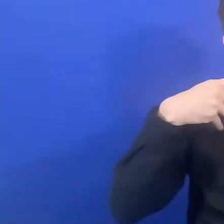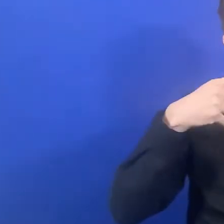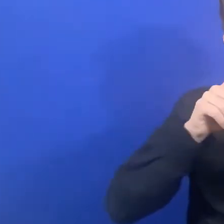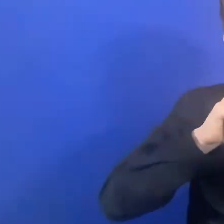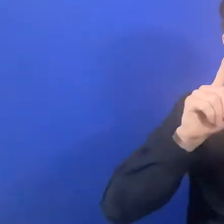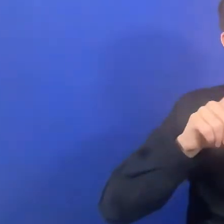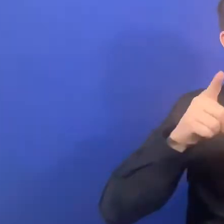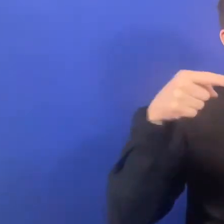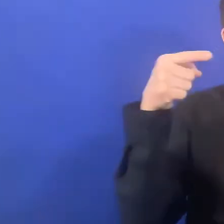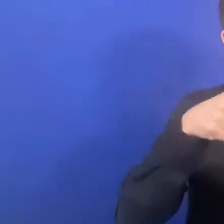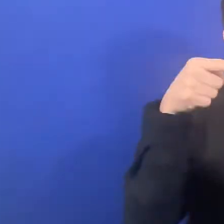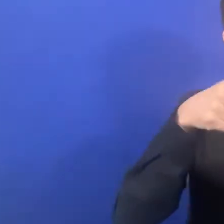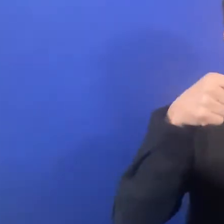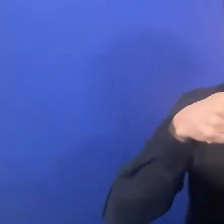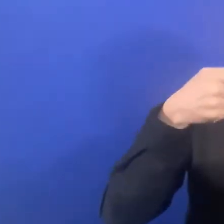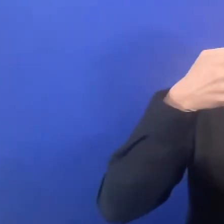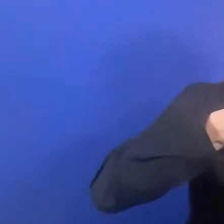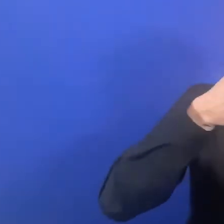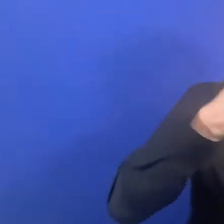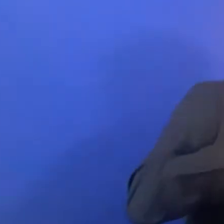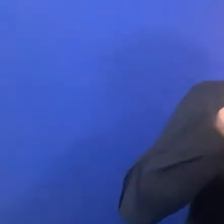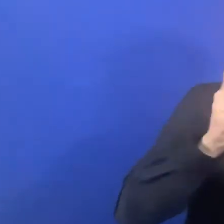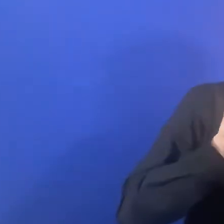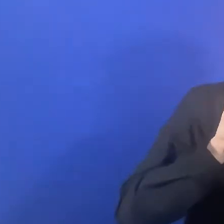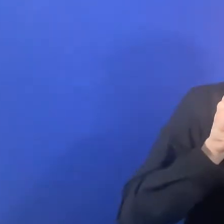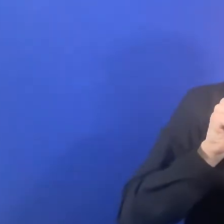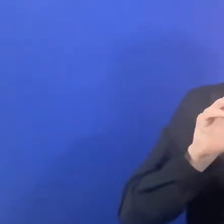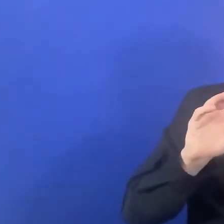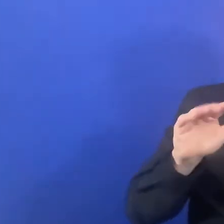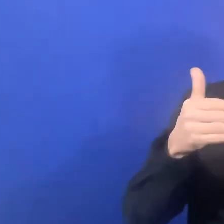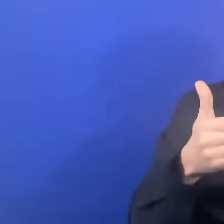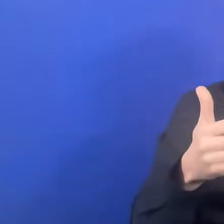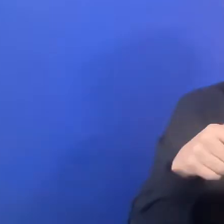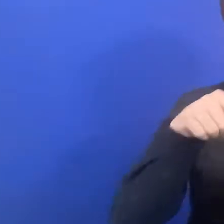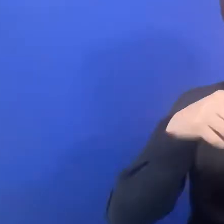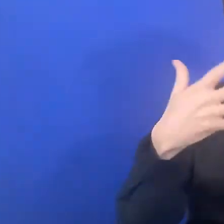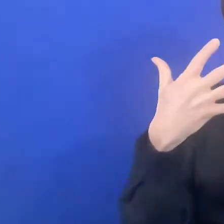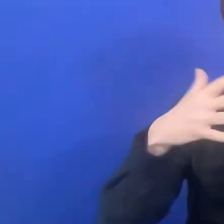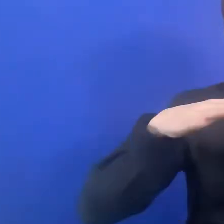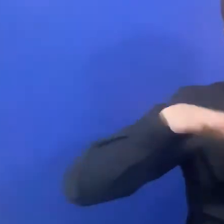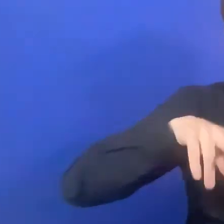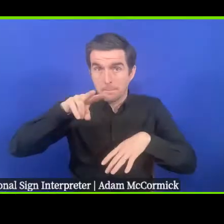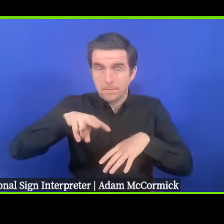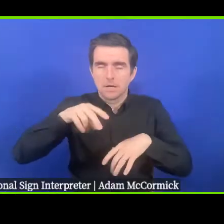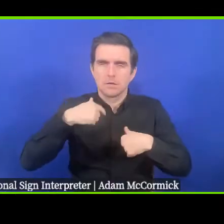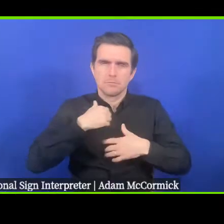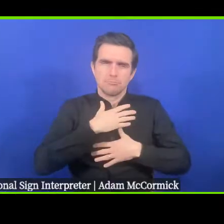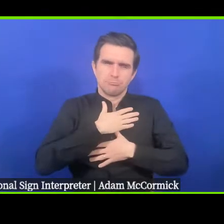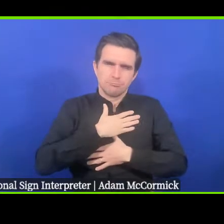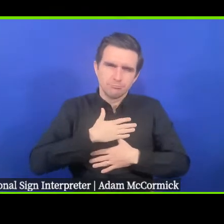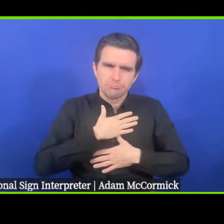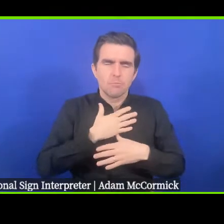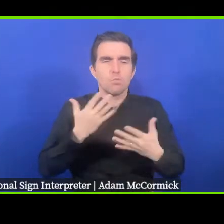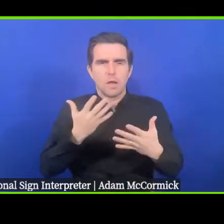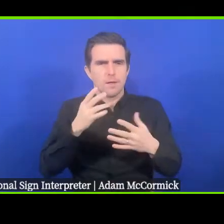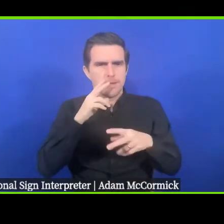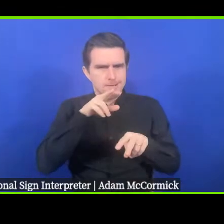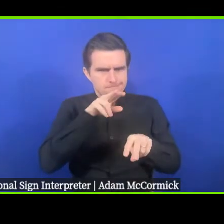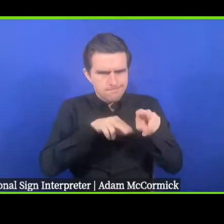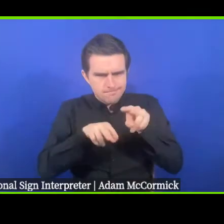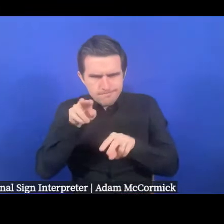a country so big as Brazil, considering everything that we have to take in